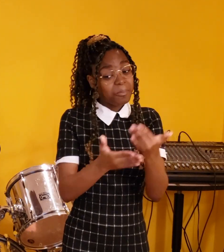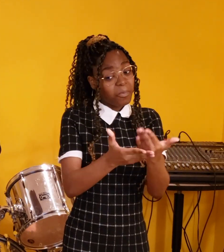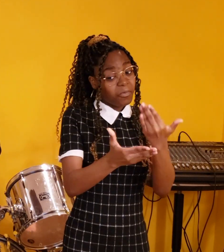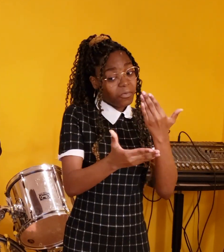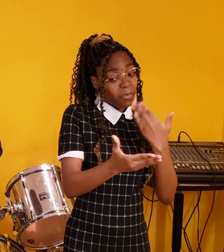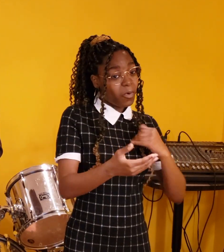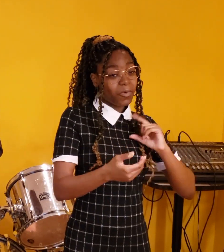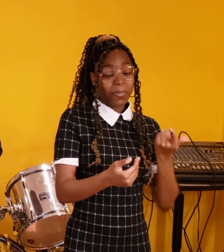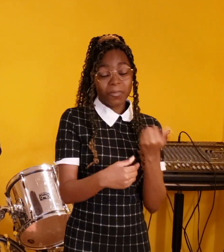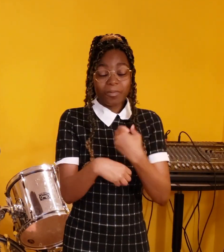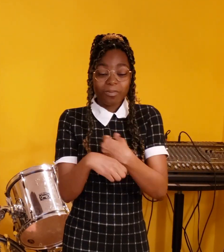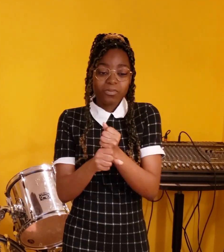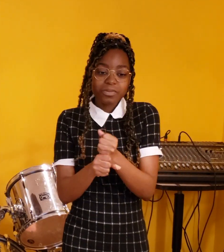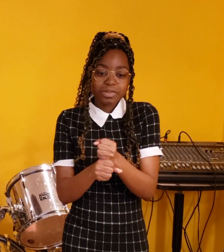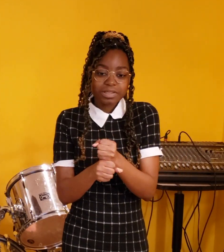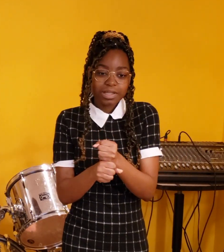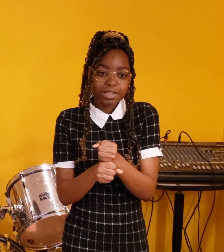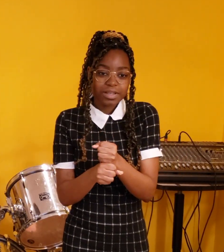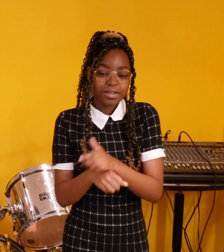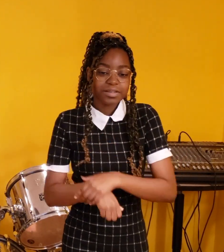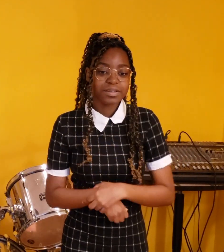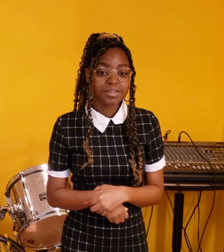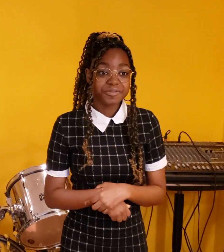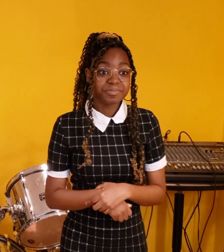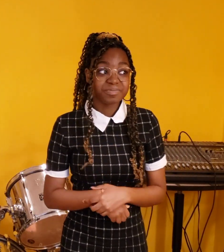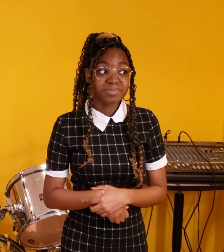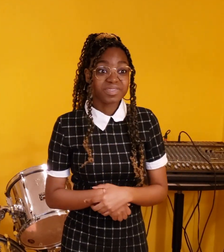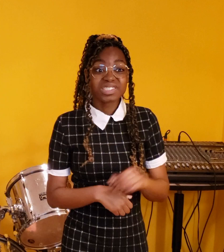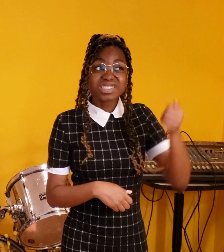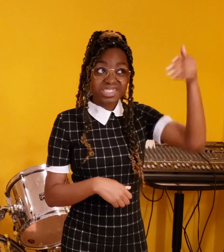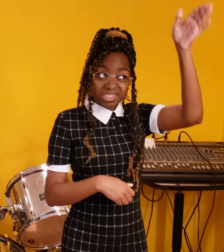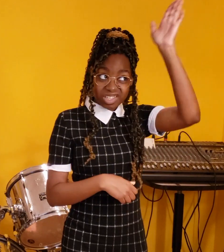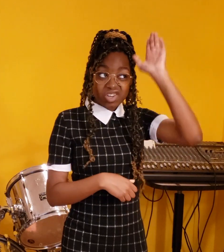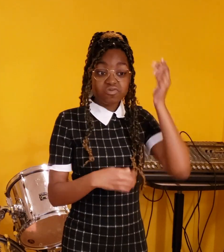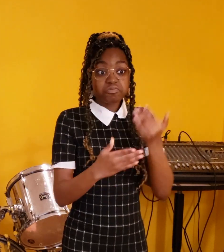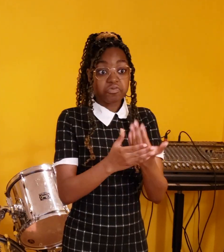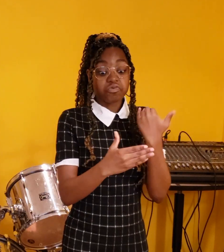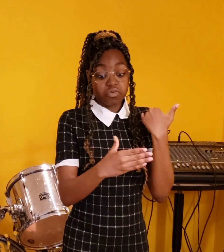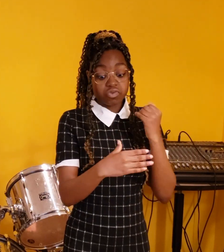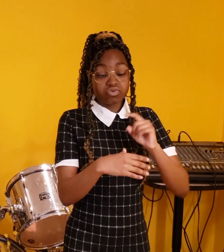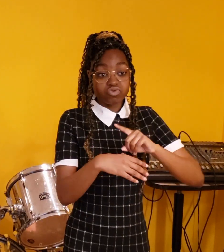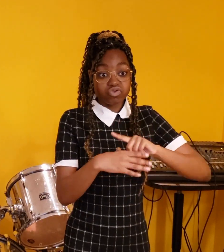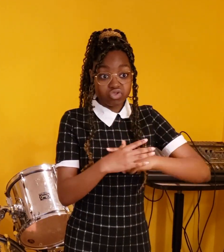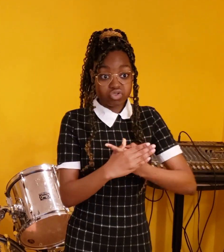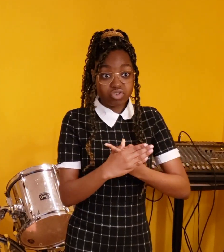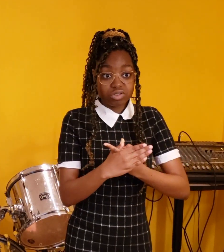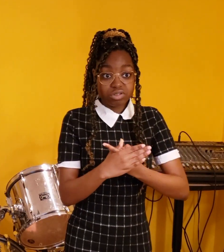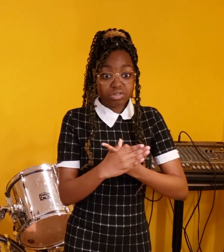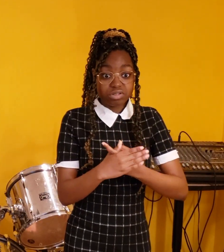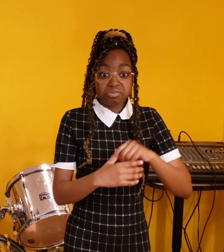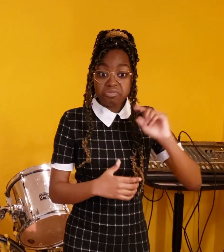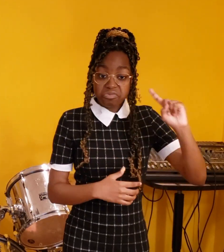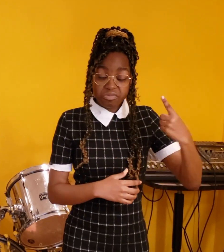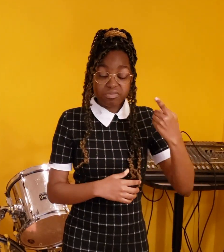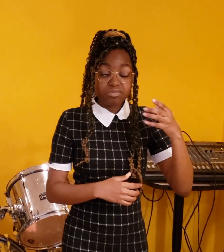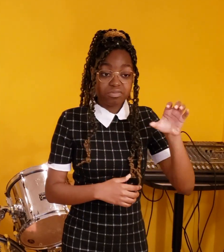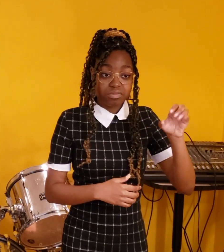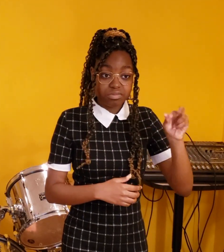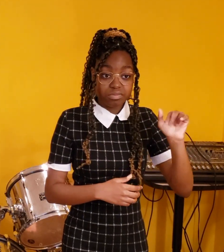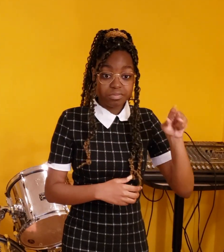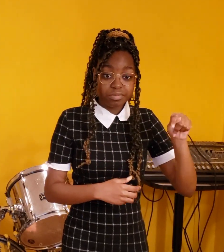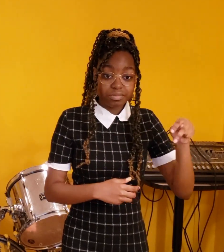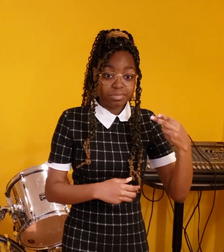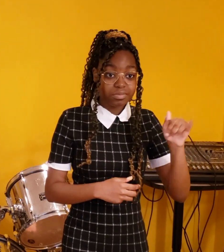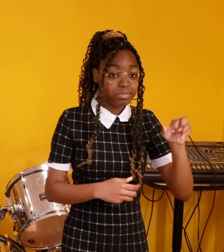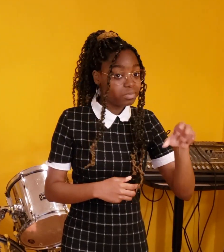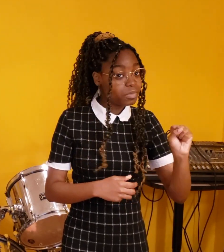Bible said here, right here. So that's God before the beginning. That's God right there, 1 Corinthians 13.